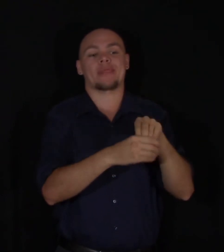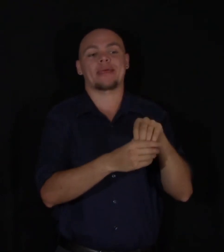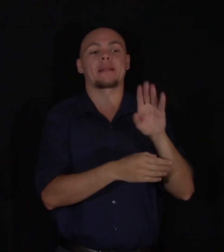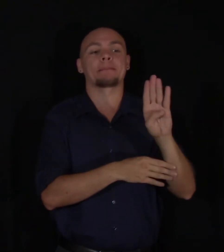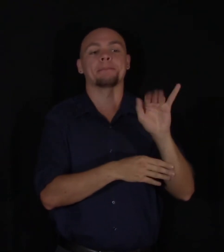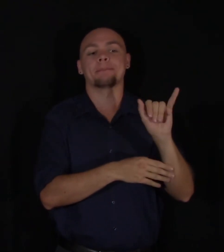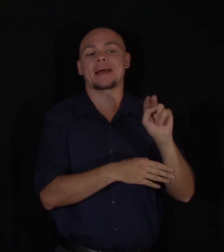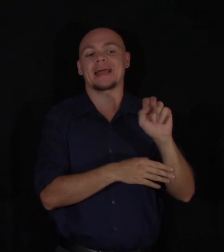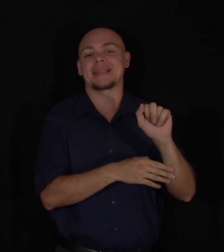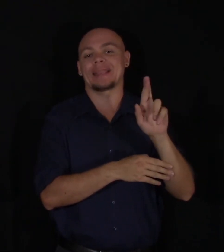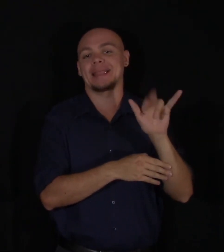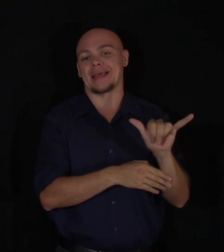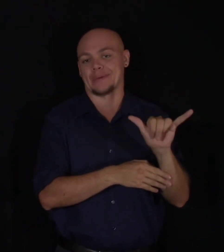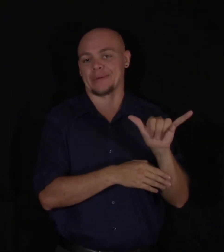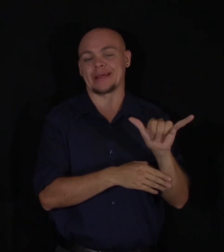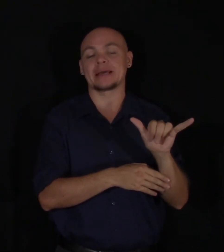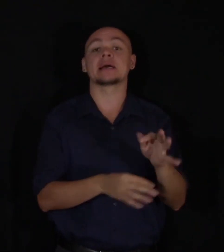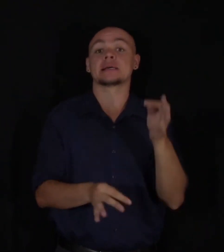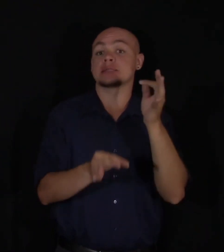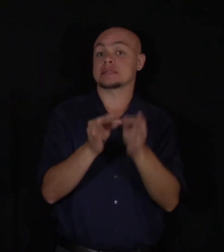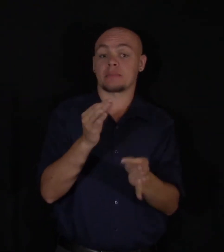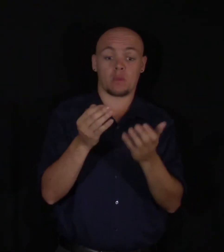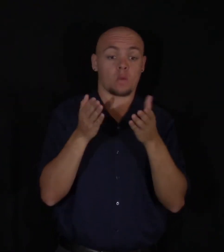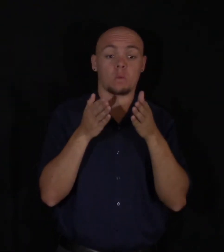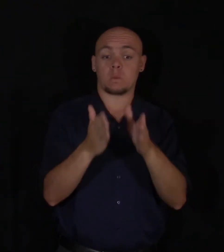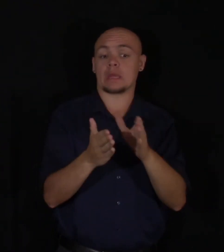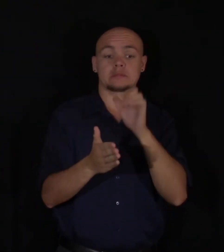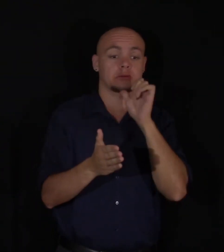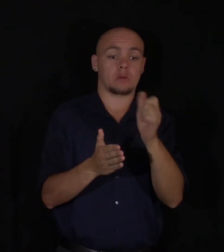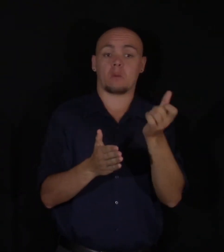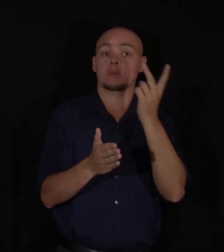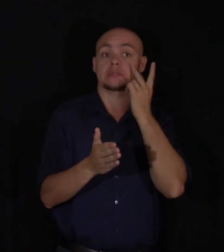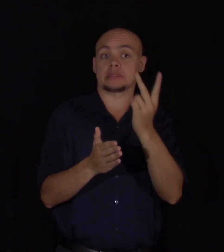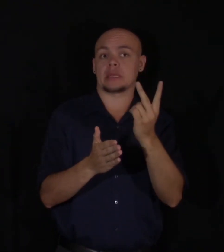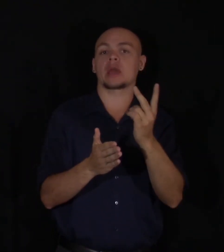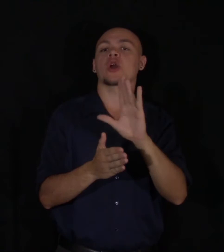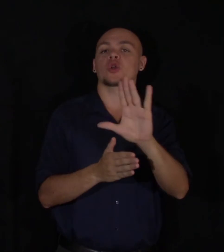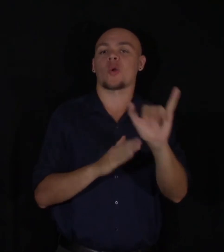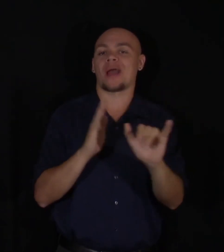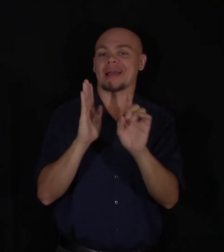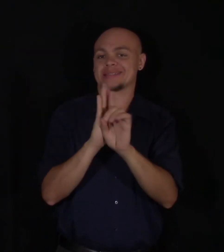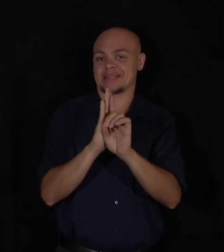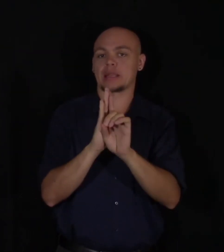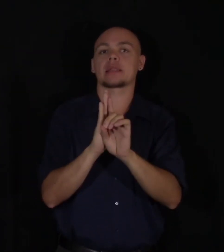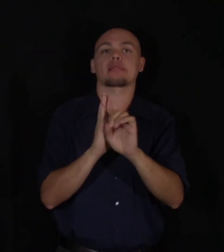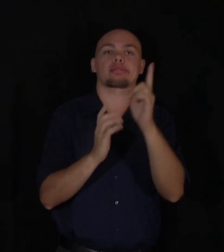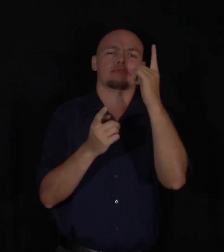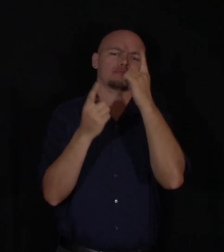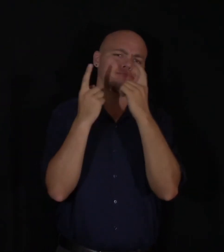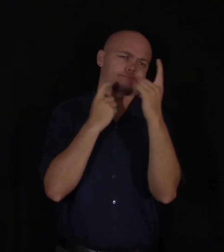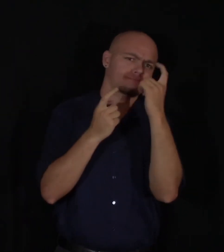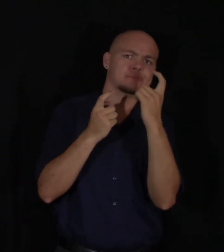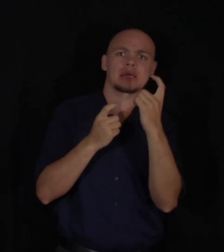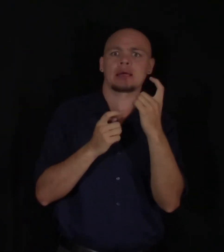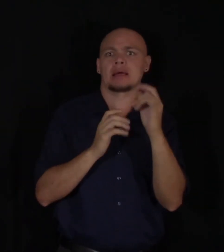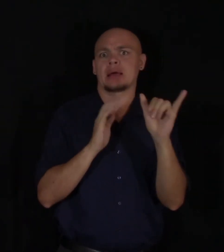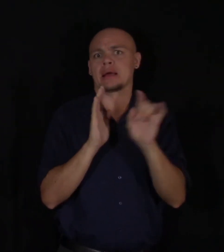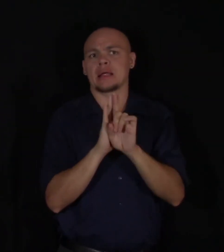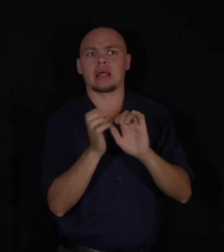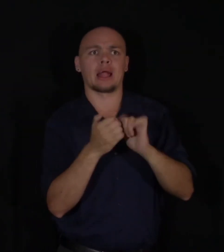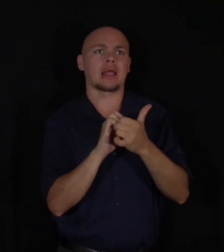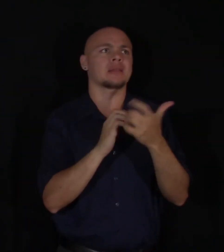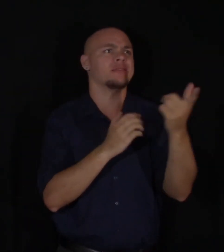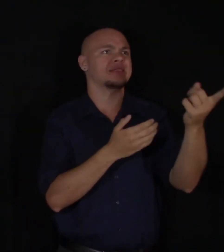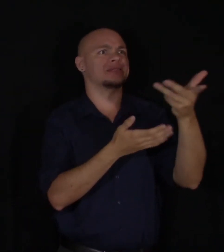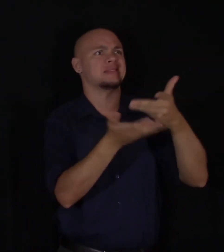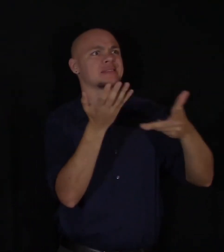most normal and simplest of ways, you begin to question your identity. You begin to question your place in a society that